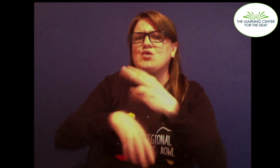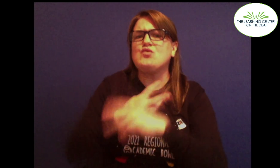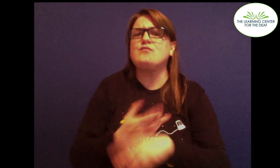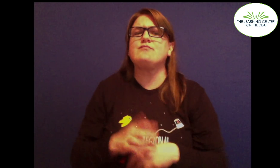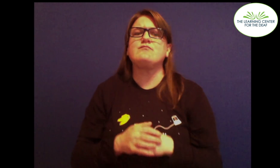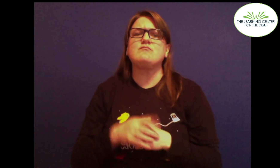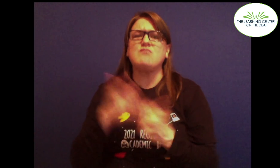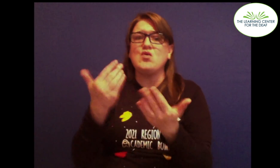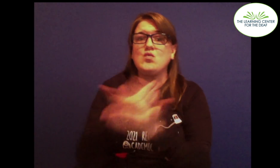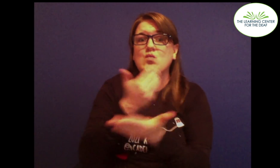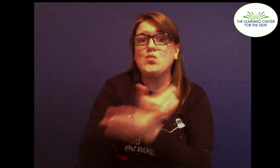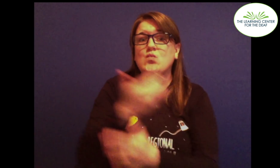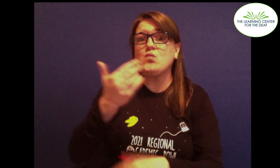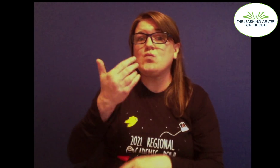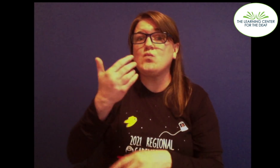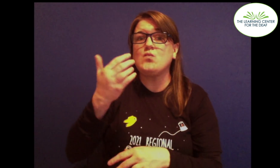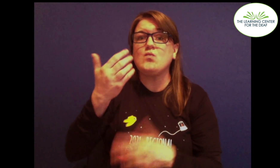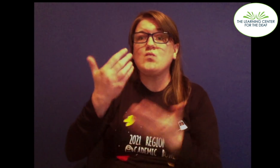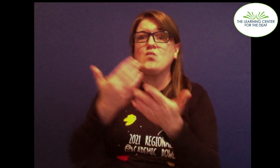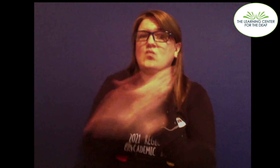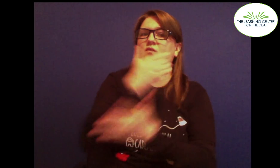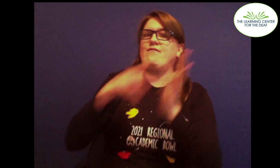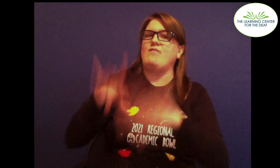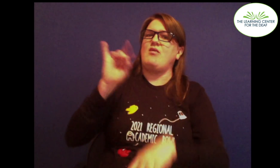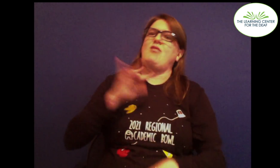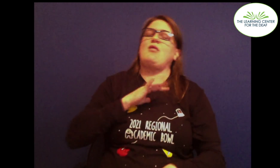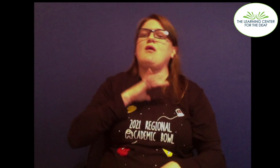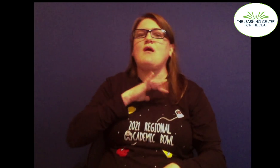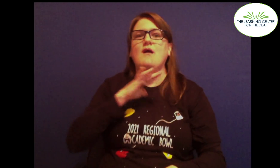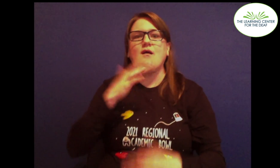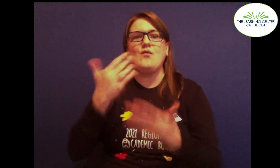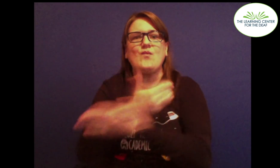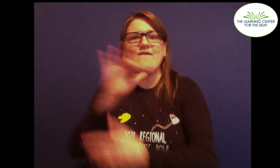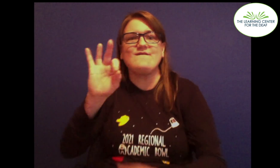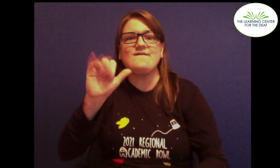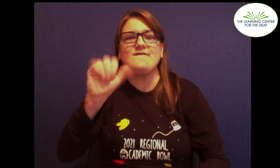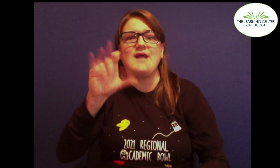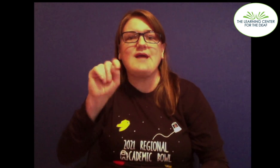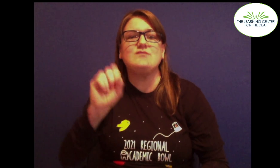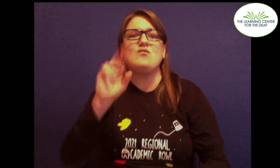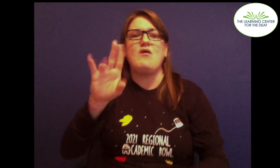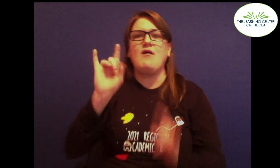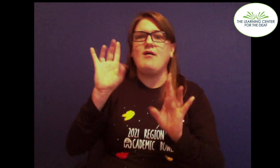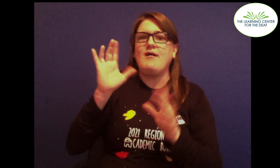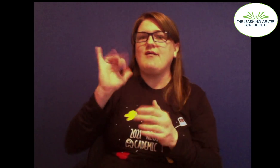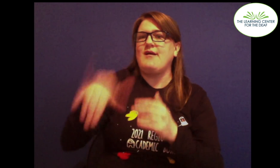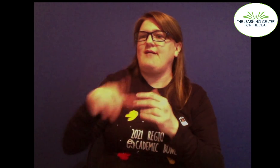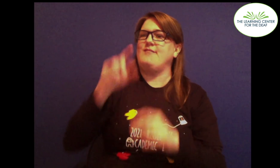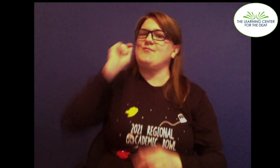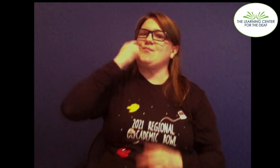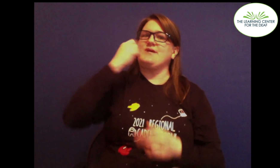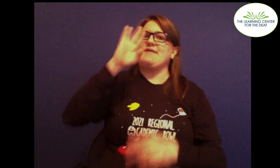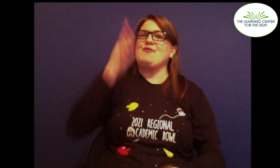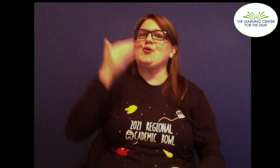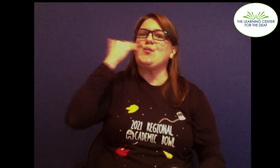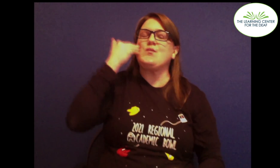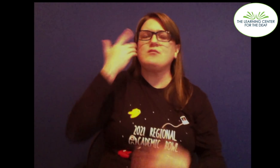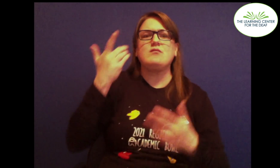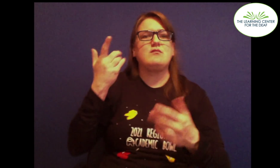them. We always encourage our students to have conversations with others and seek information about things they never knew about and